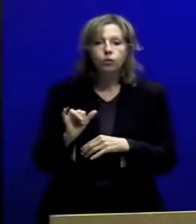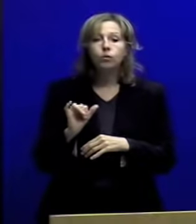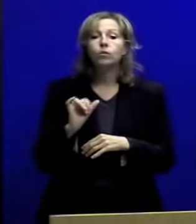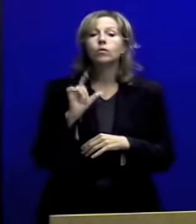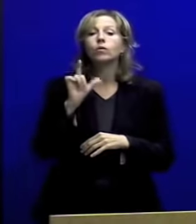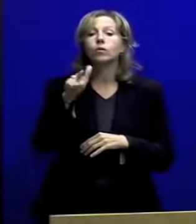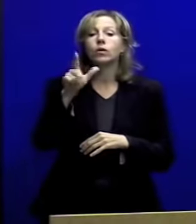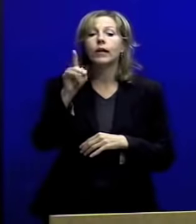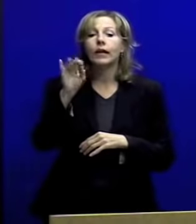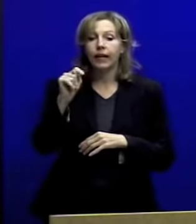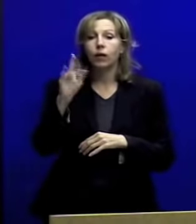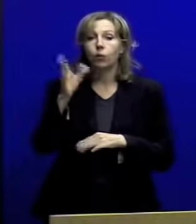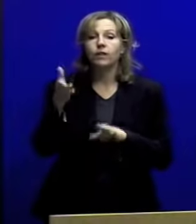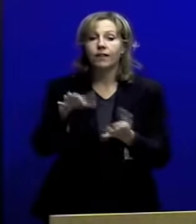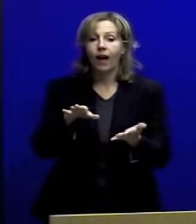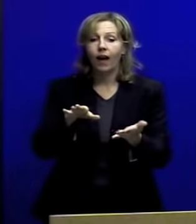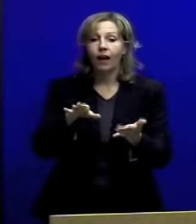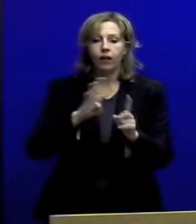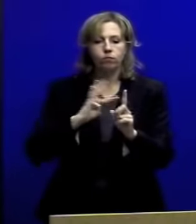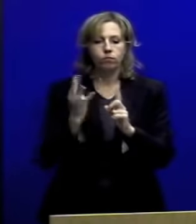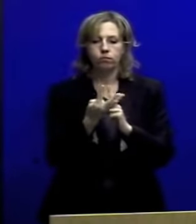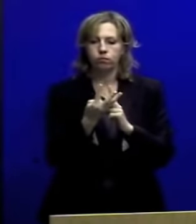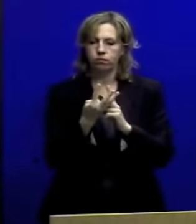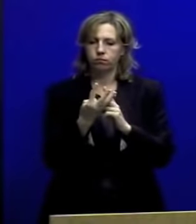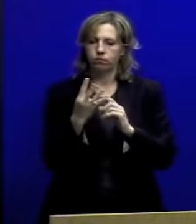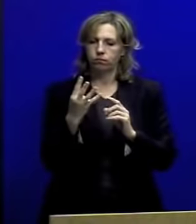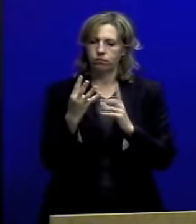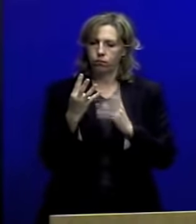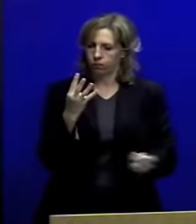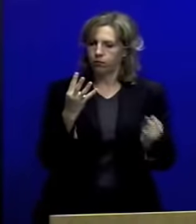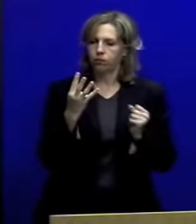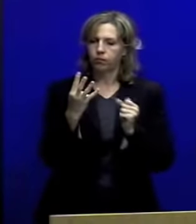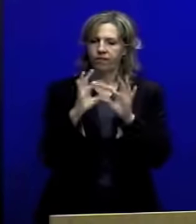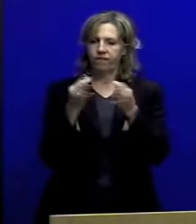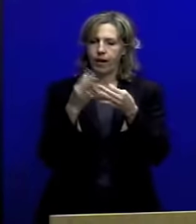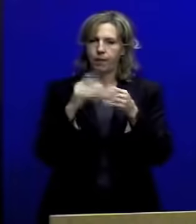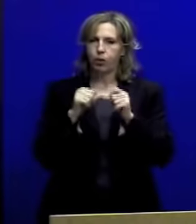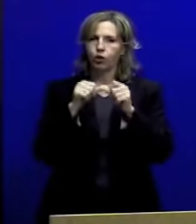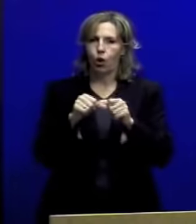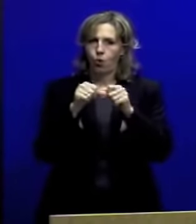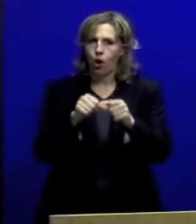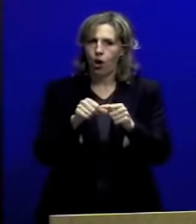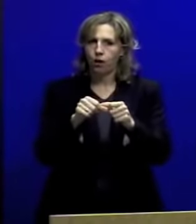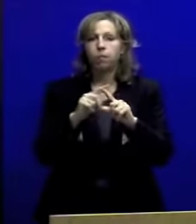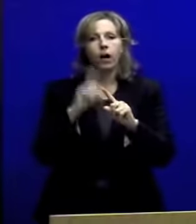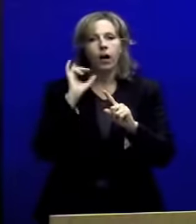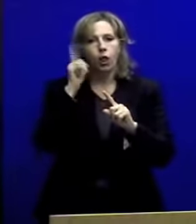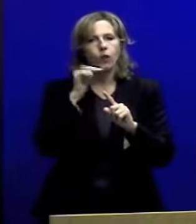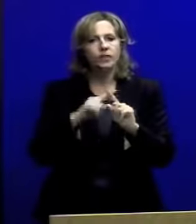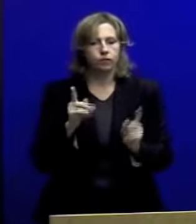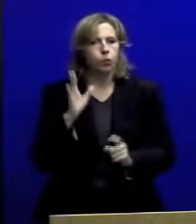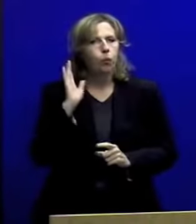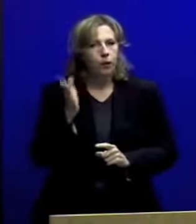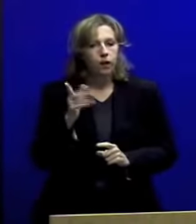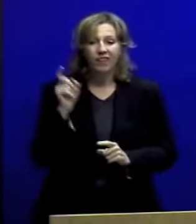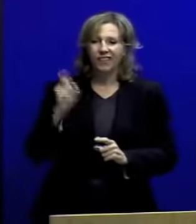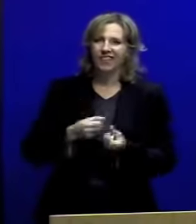dies, that family will go on, but it won't go on in the same way, and they need continued